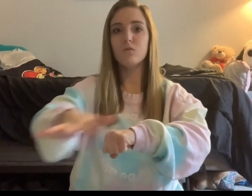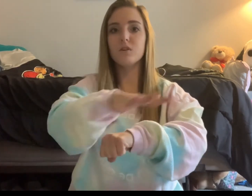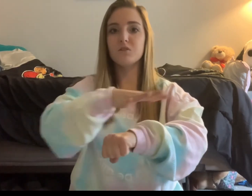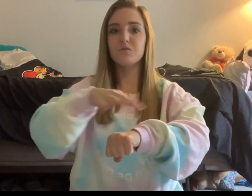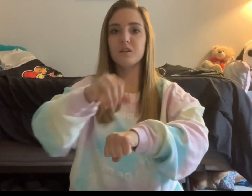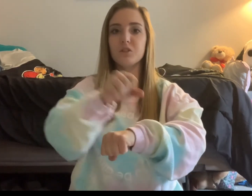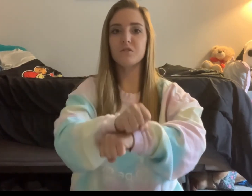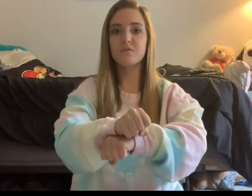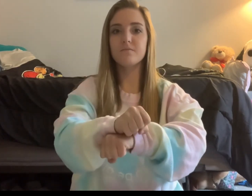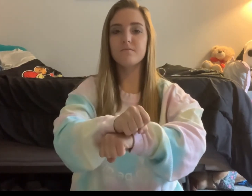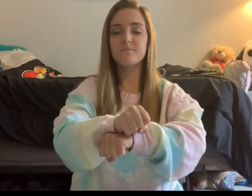Reservation.